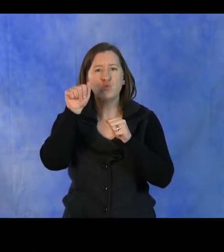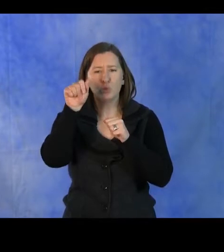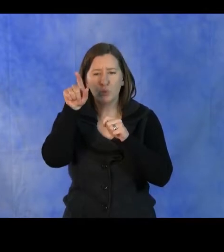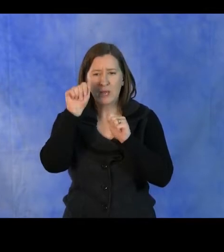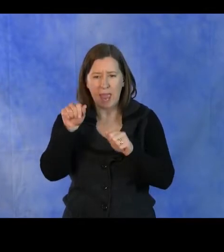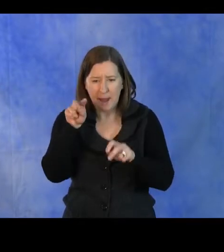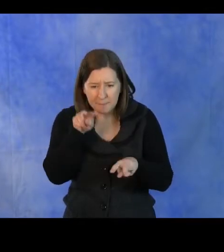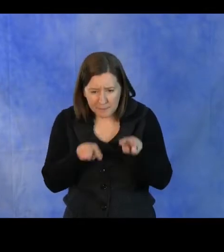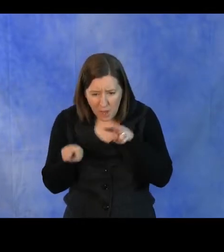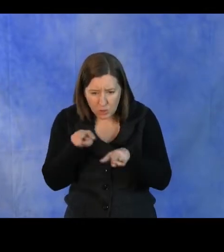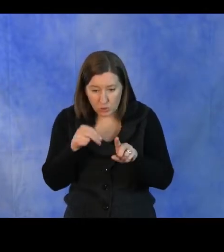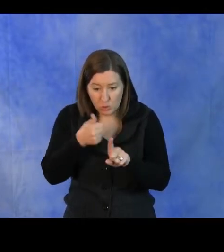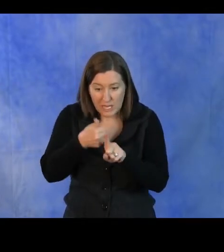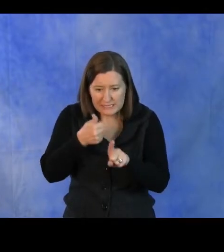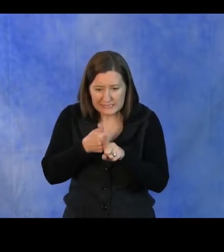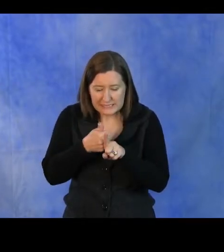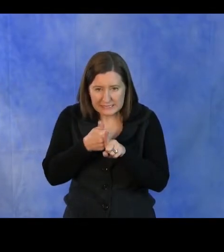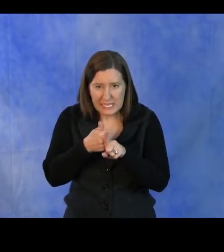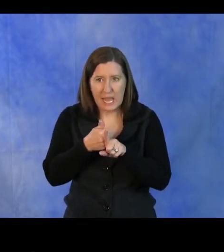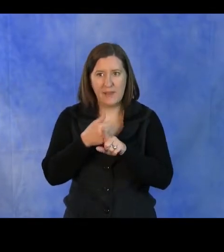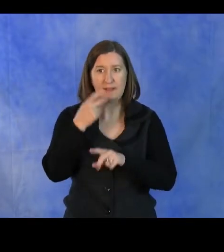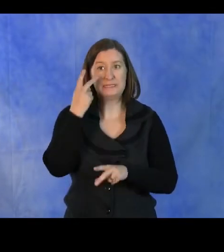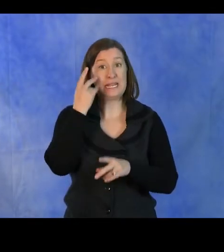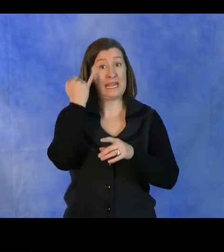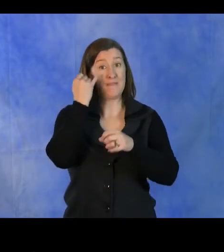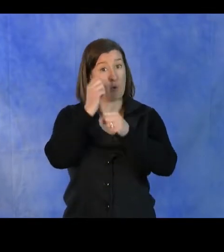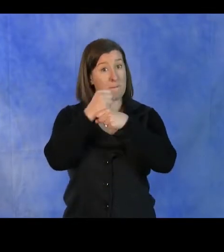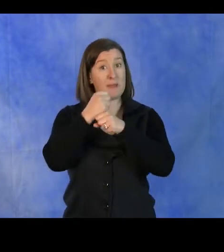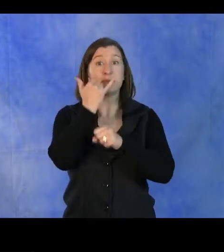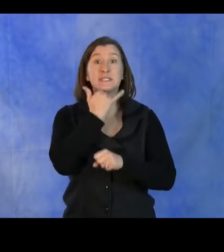Also, mental flexibility, you can